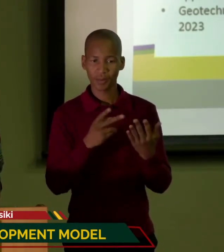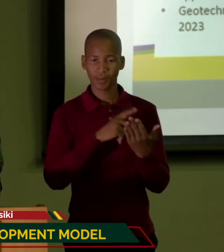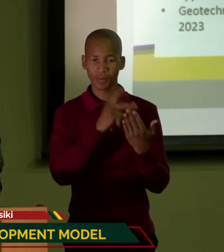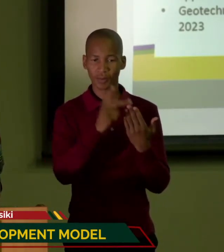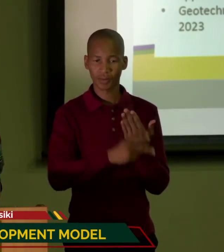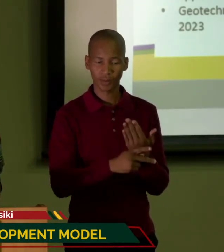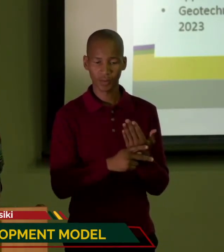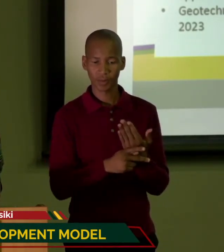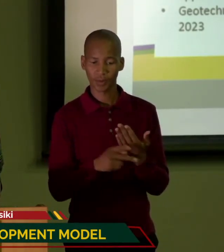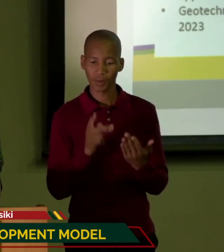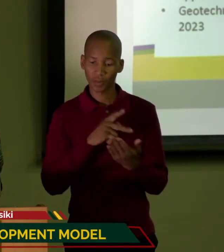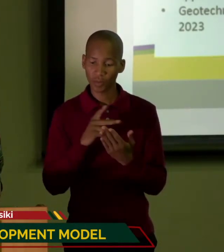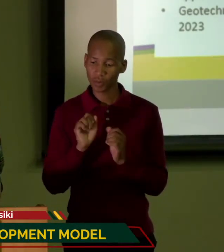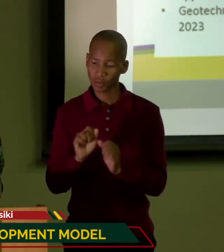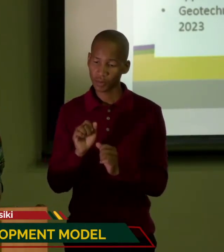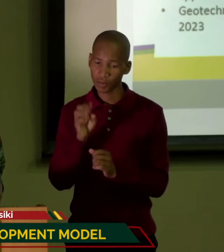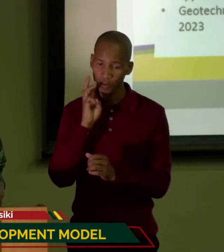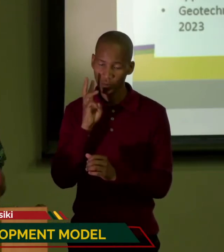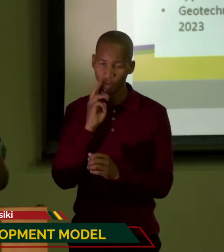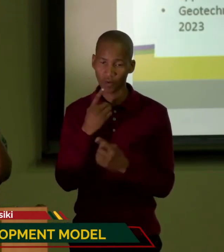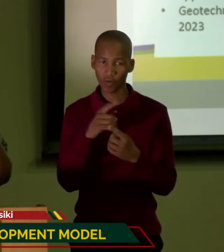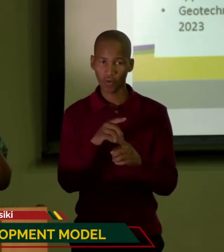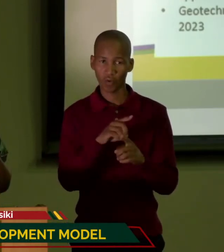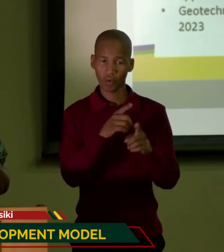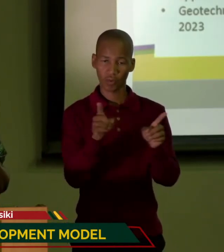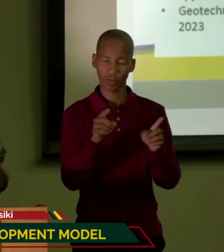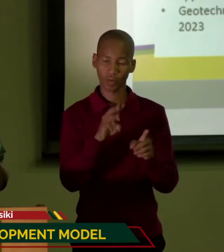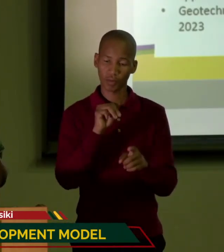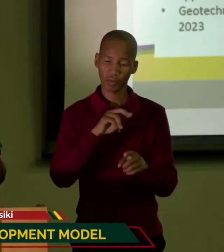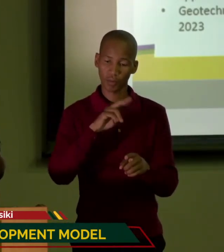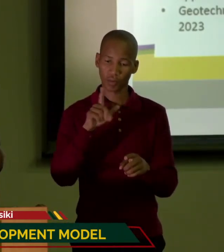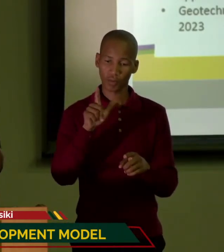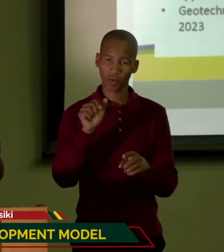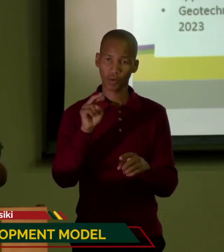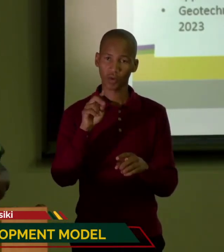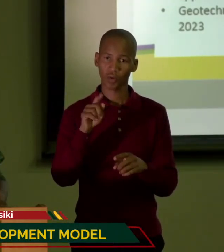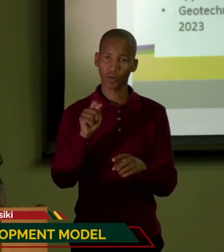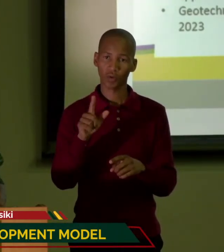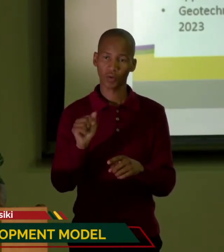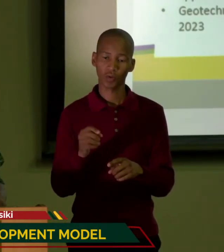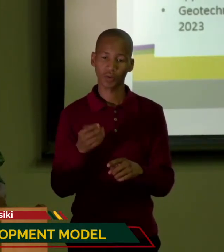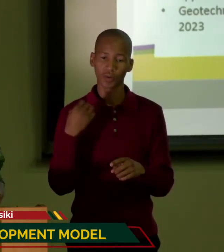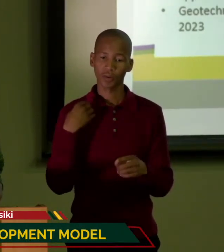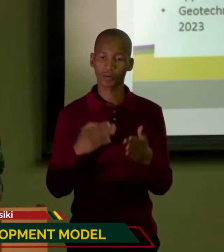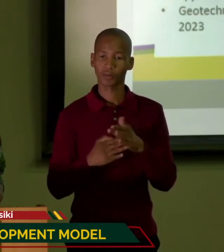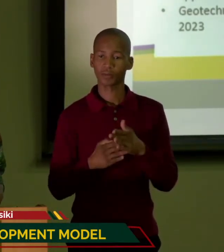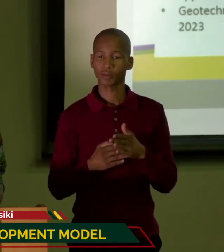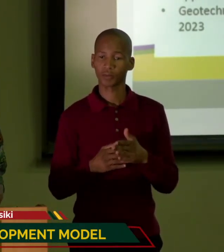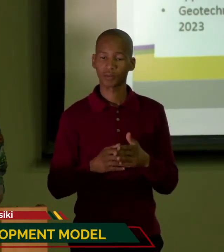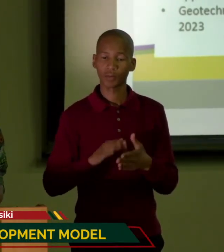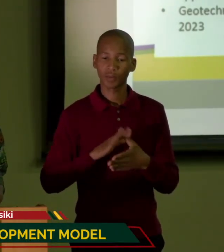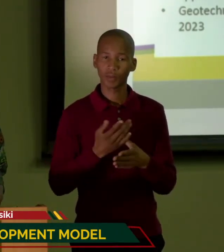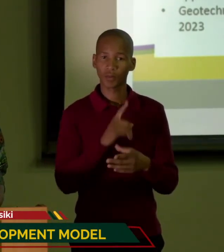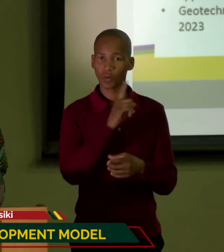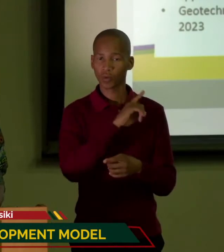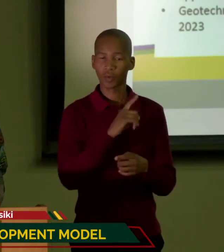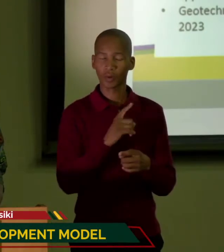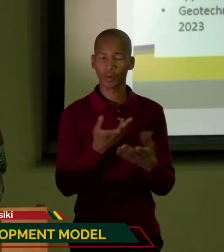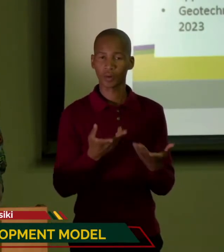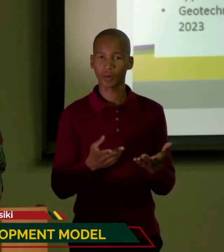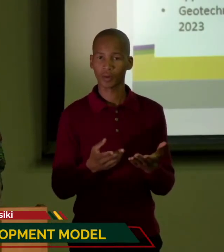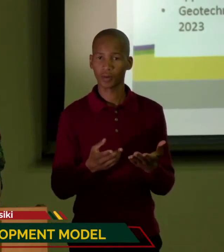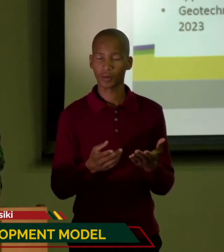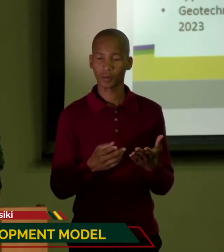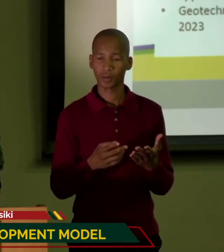of water for umhlonto ezivele zema because of the construction of Ntabelanga